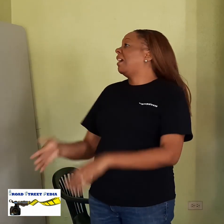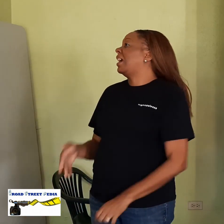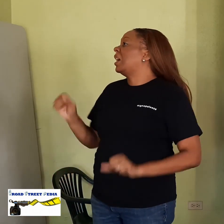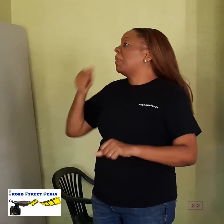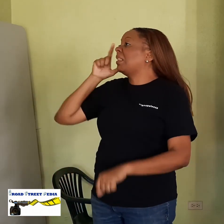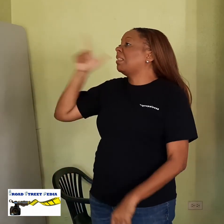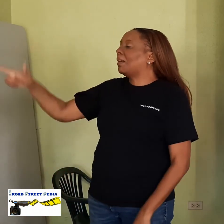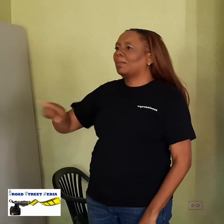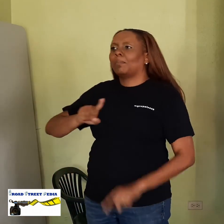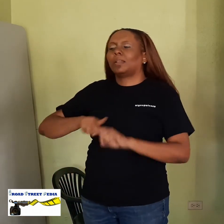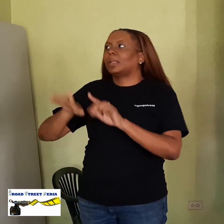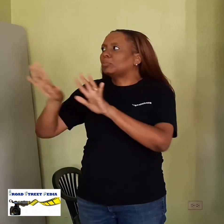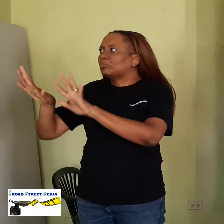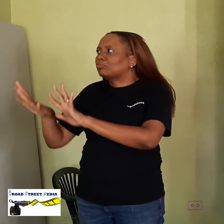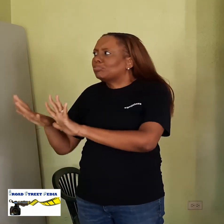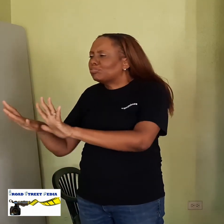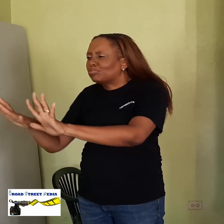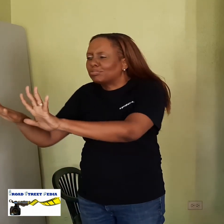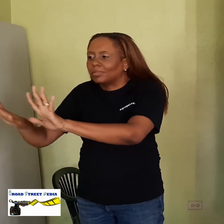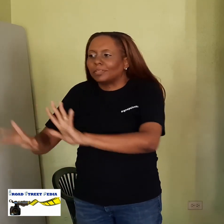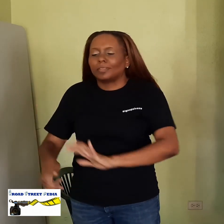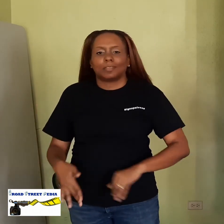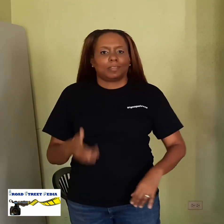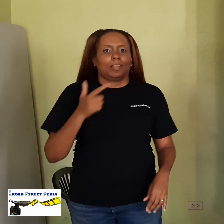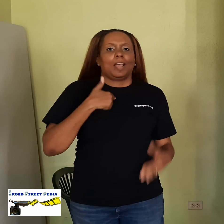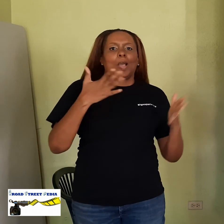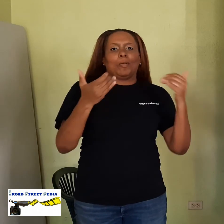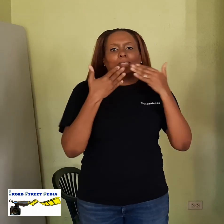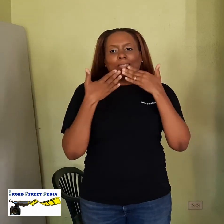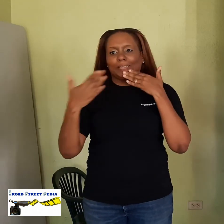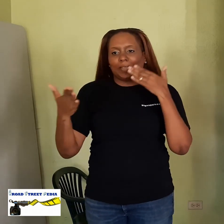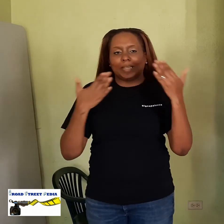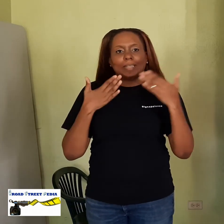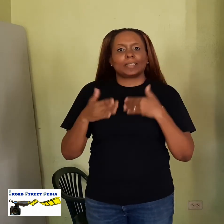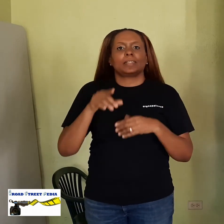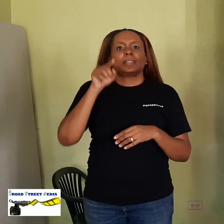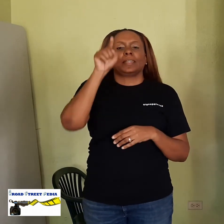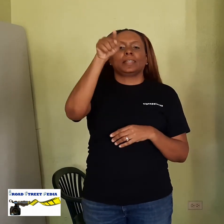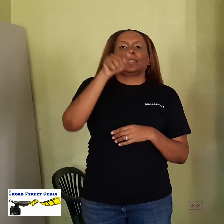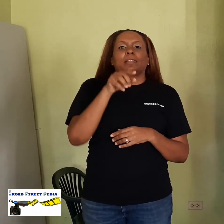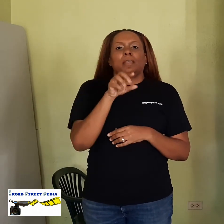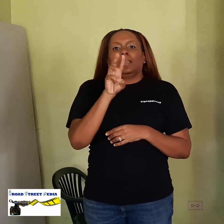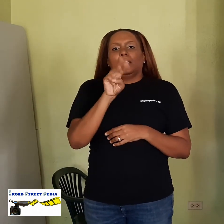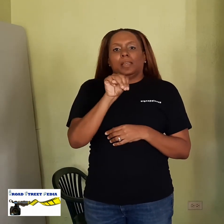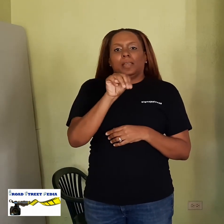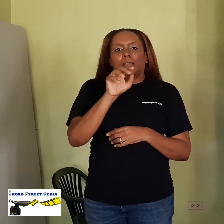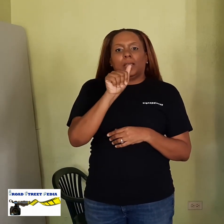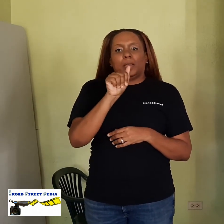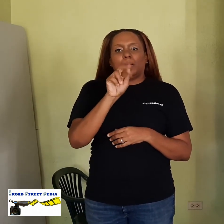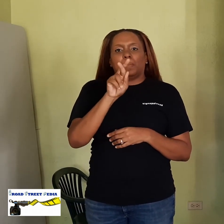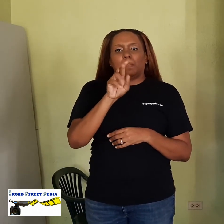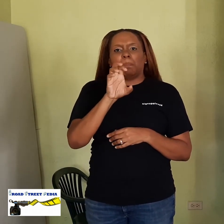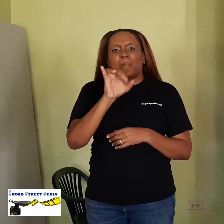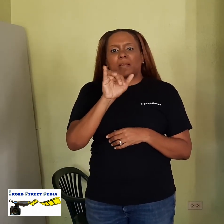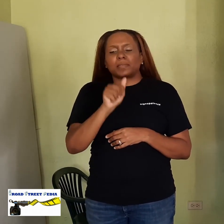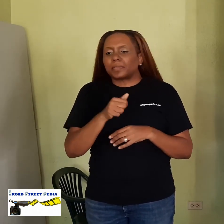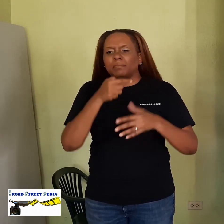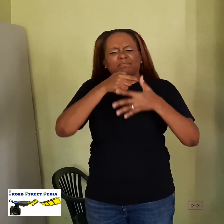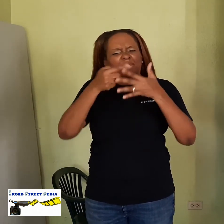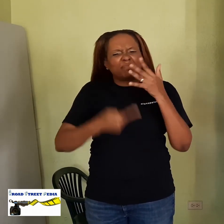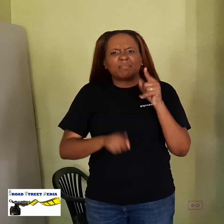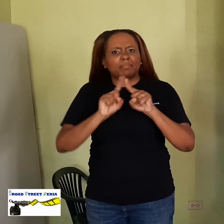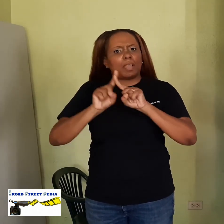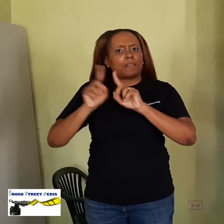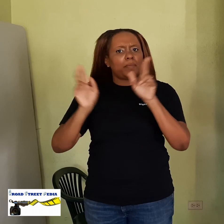important for moving forward in our lives. I want to say thank you to Marcia, to Damien, and to Julius from IICA